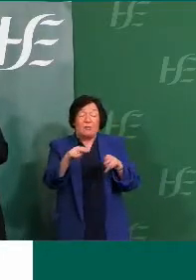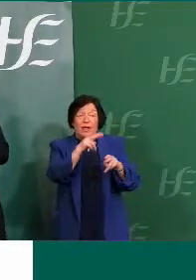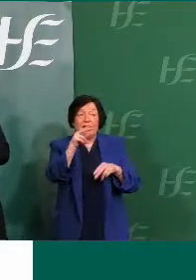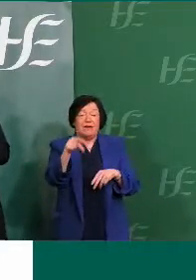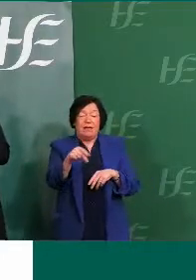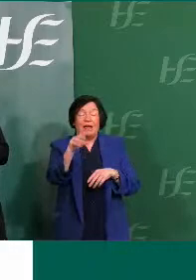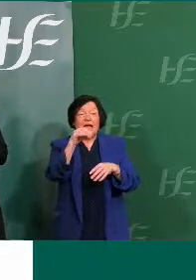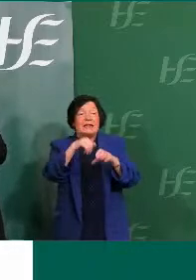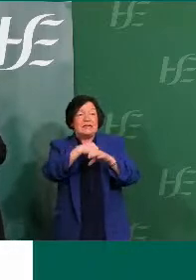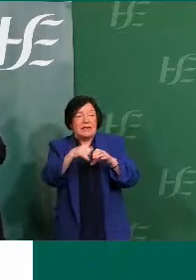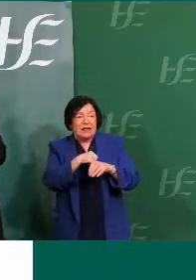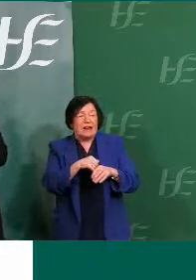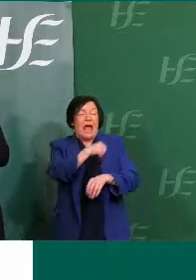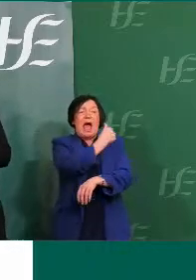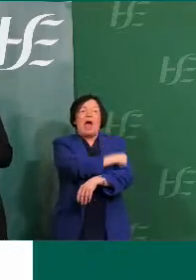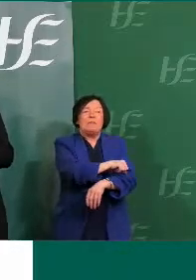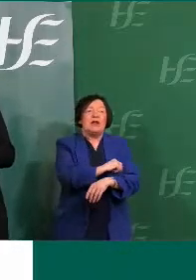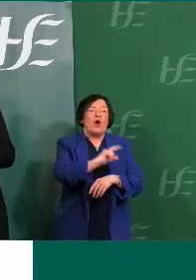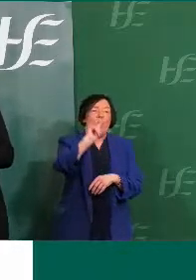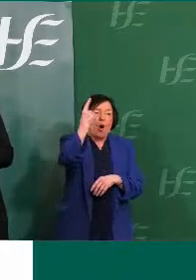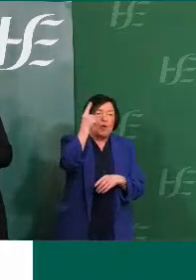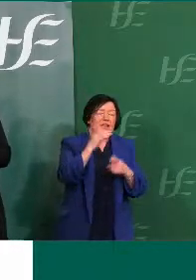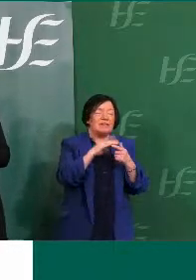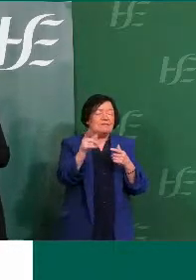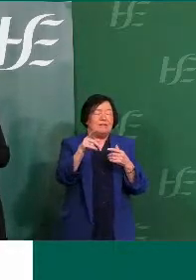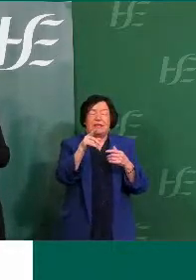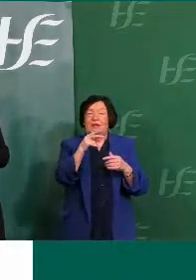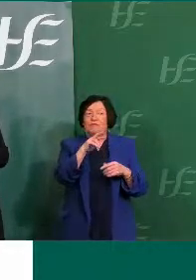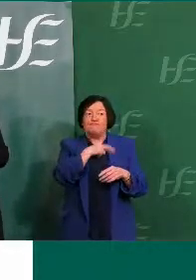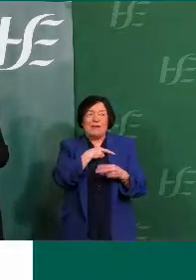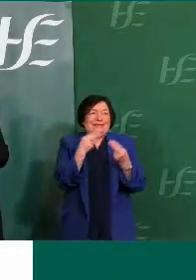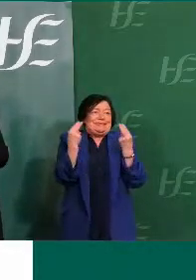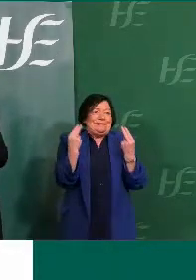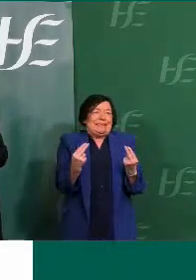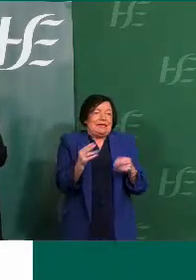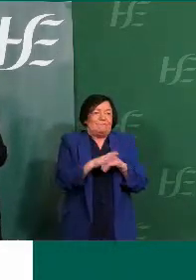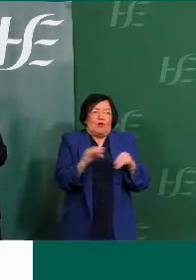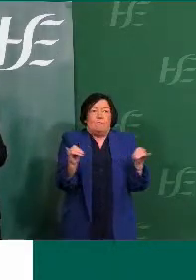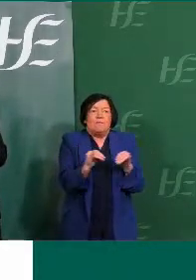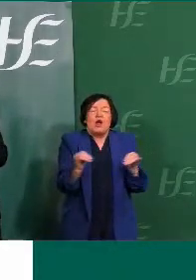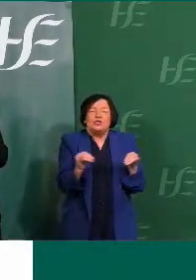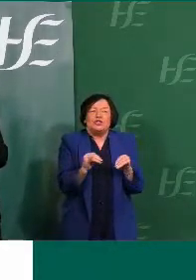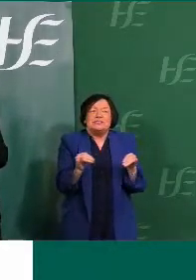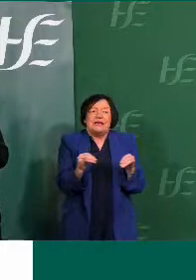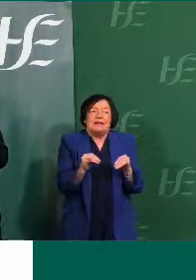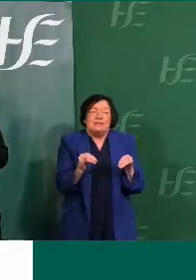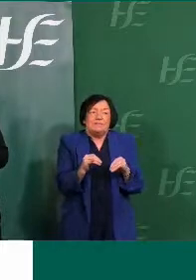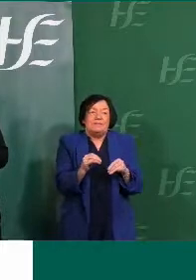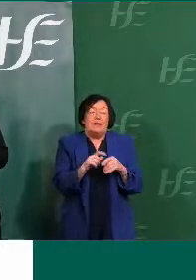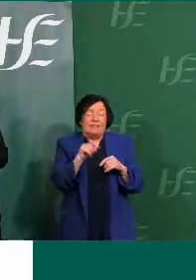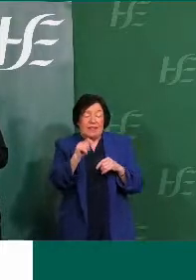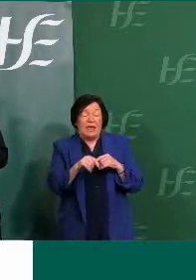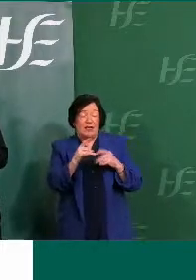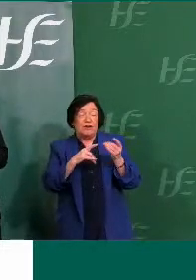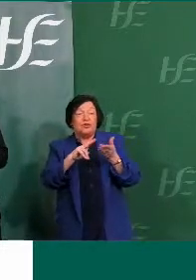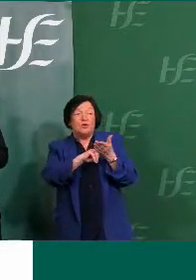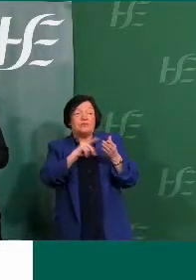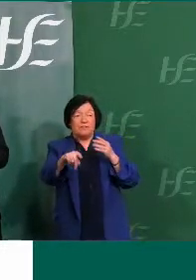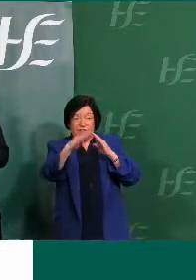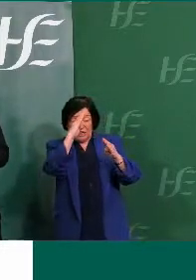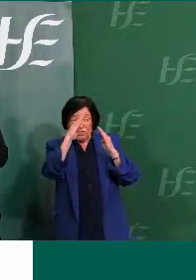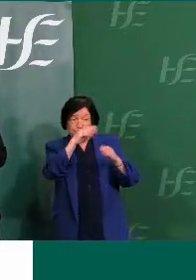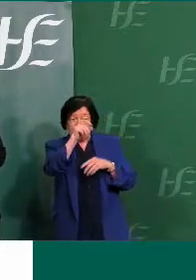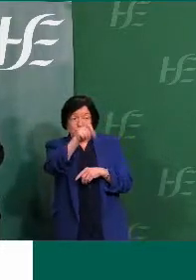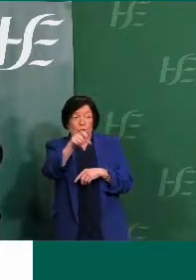pharmacies, ambulance is really only in terms of a last resort for emergency cases, and then making use of the injury